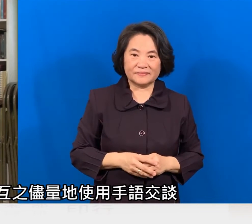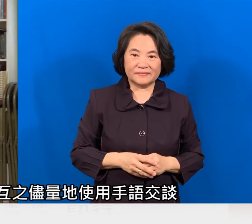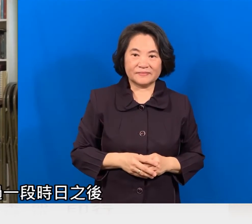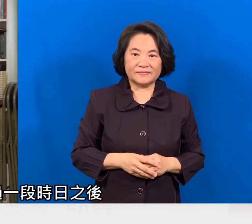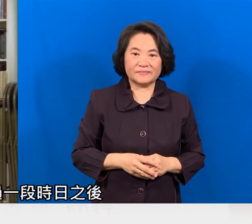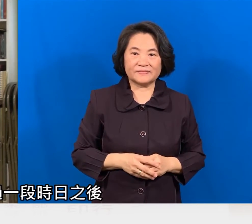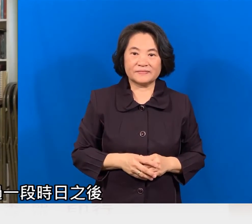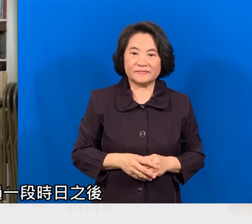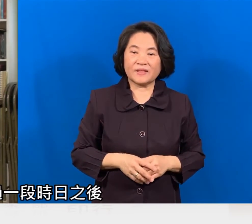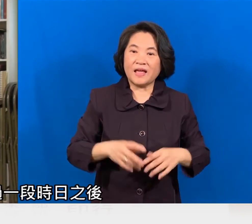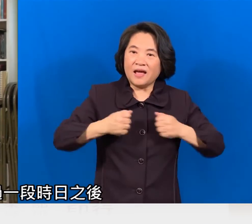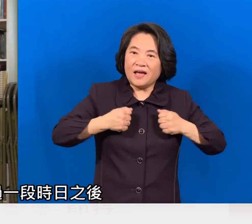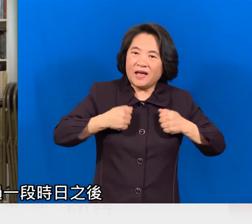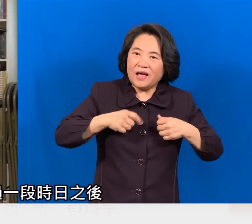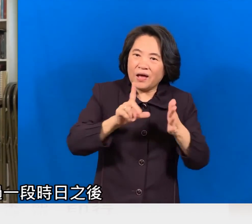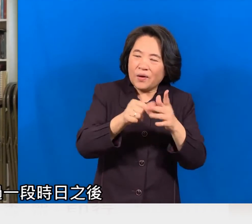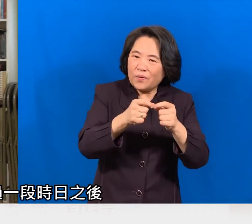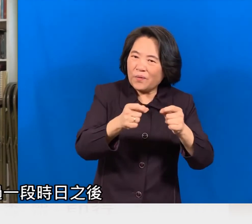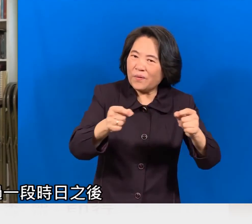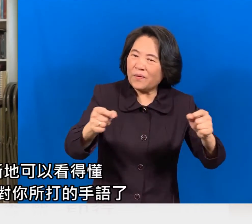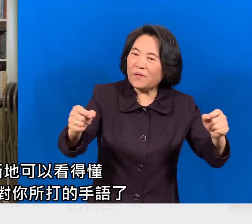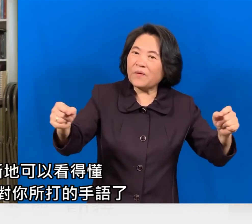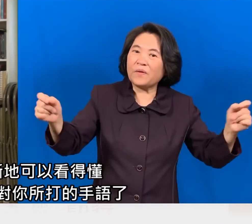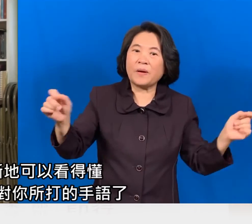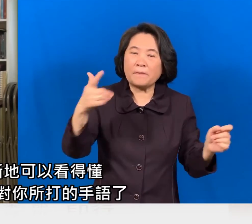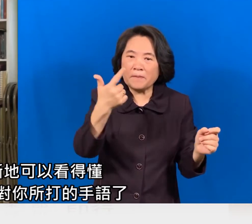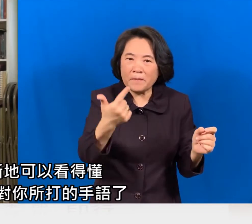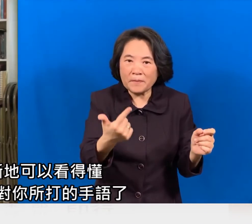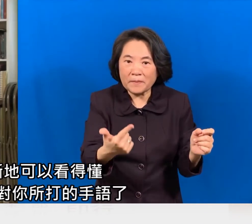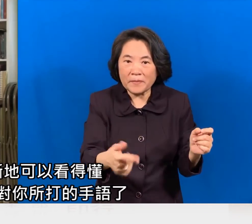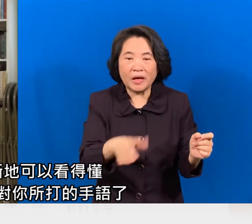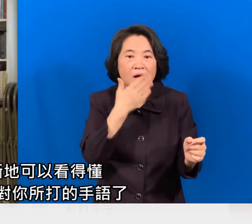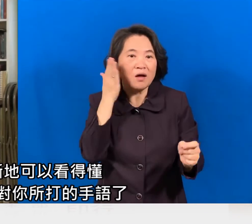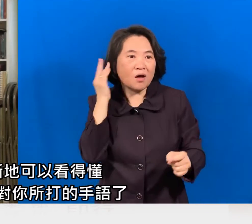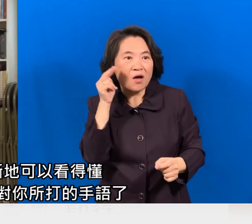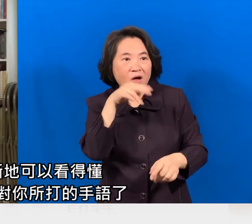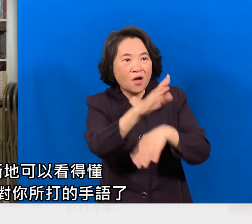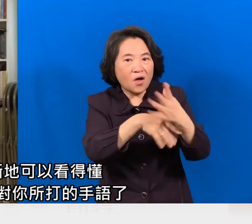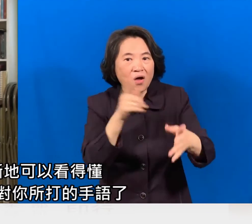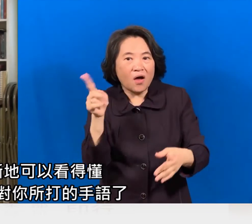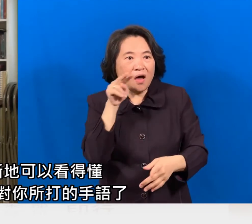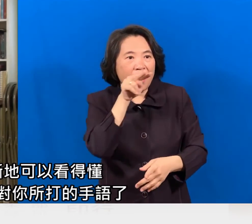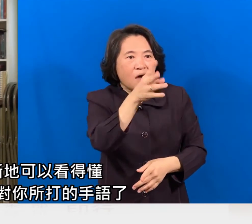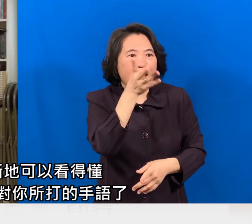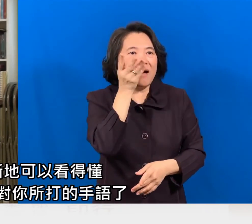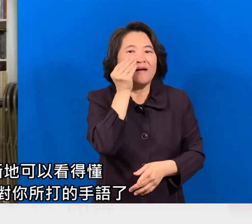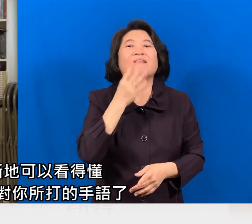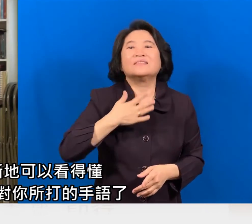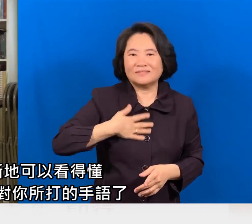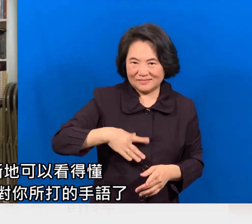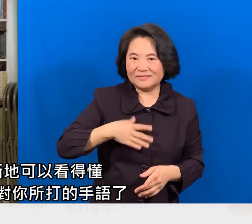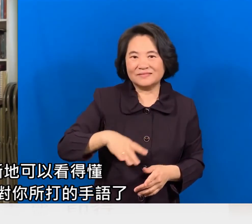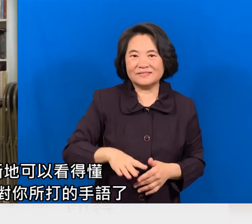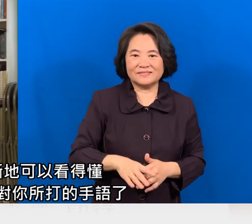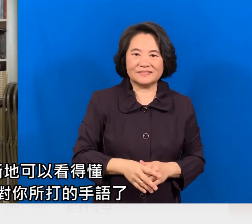with one another. After a period of time of doing this, you will gradually become more and more able to read and understand the